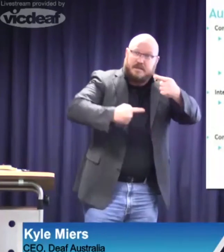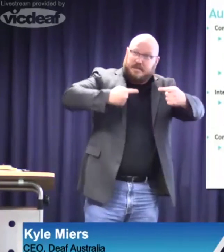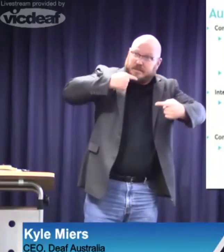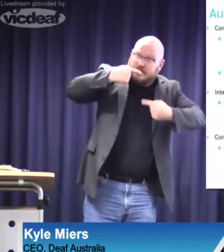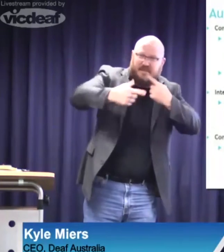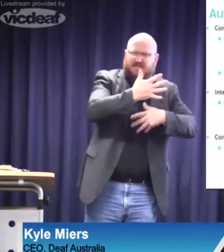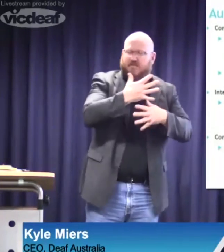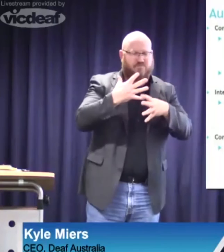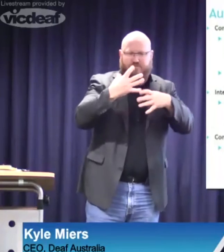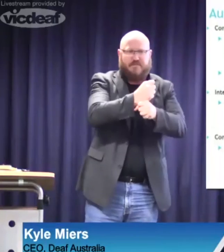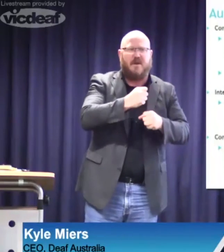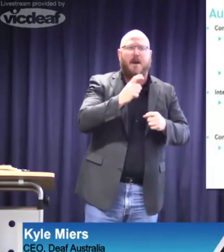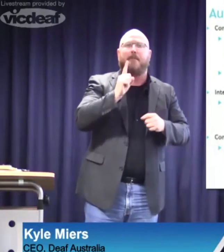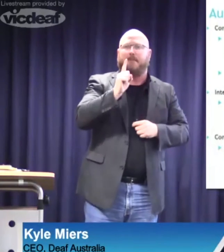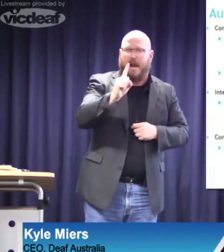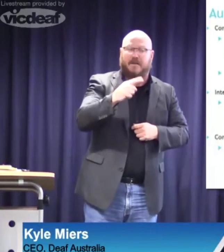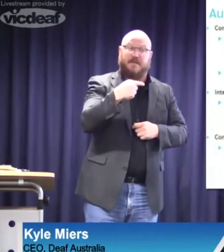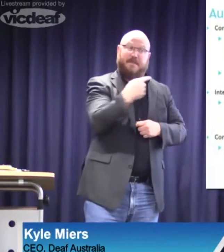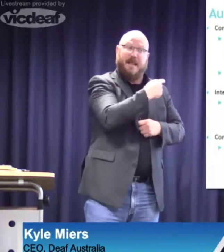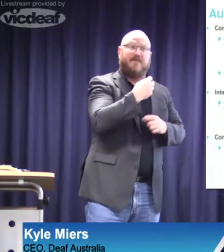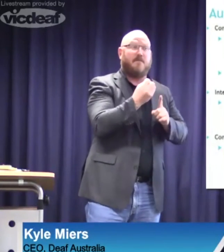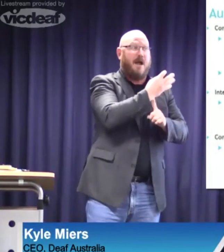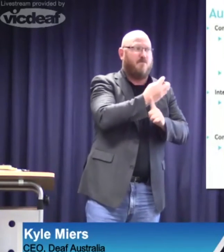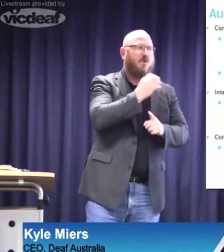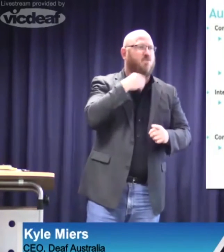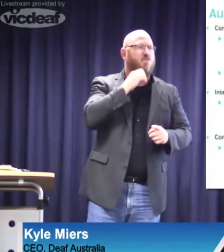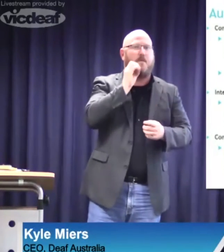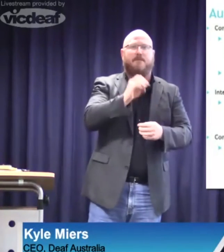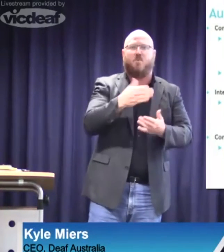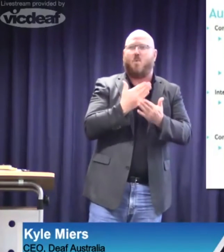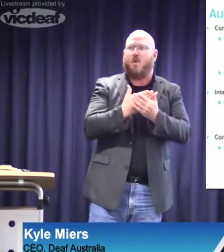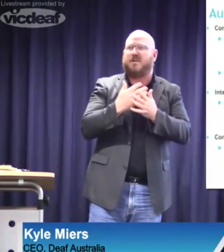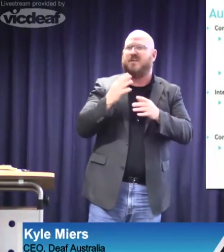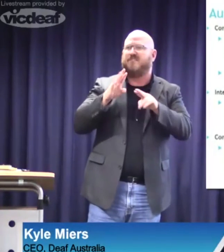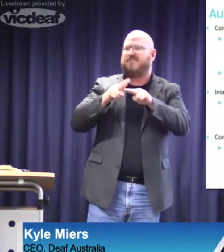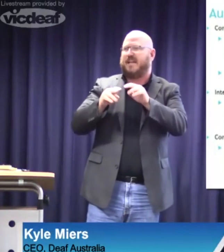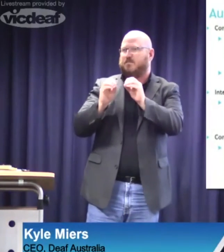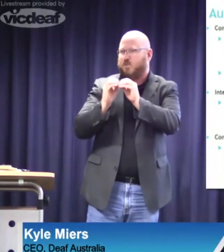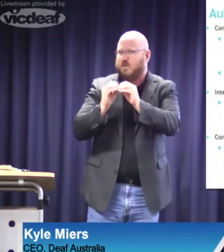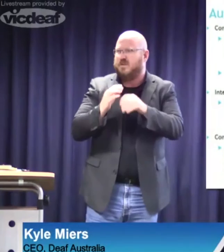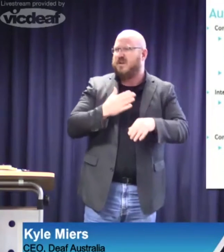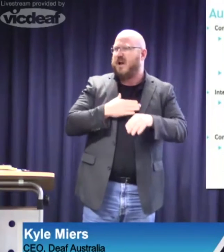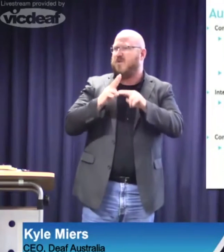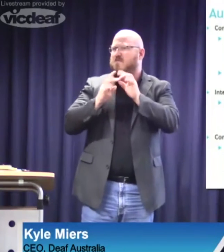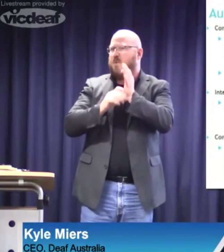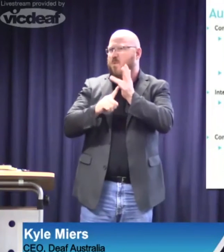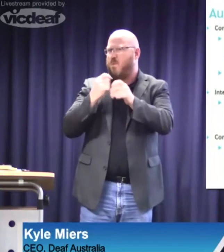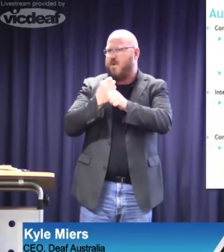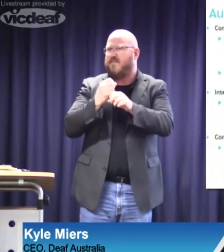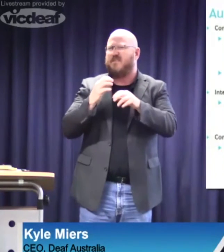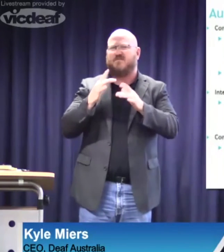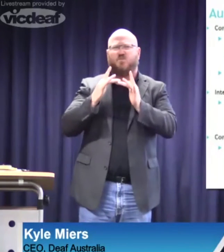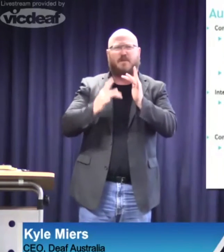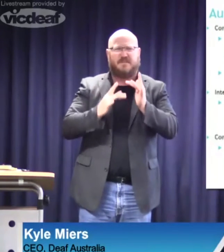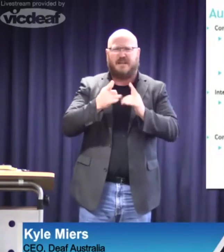I won't go into too much detail about the convention because it is quite dense, but I will be making this PowerPoint available